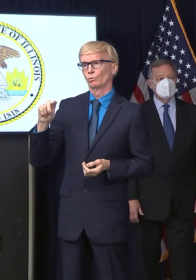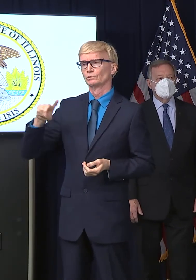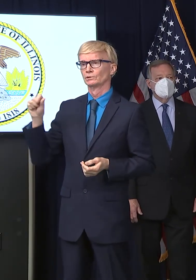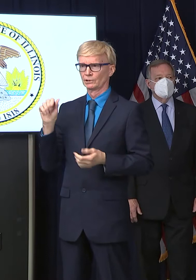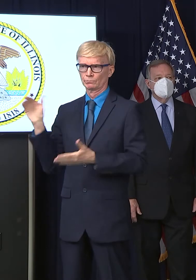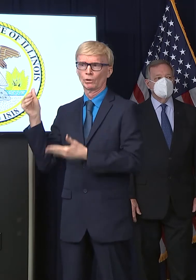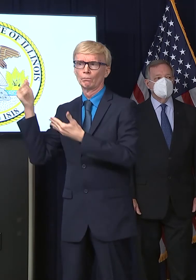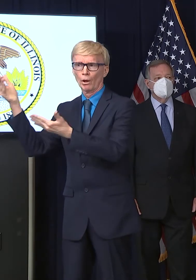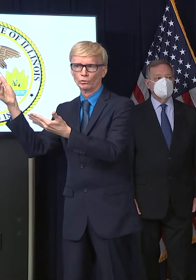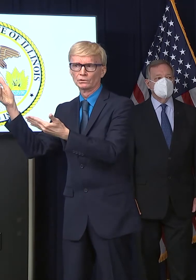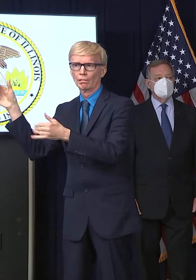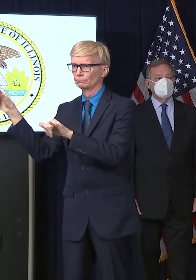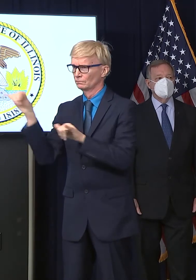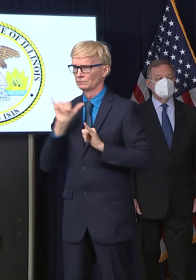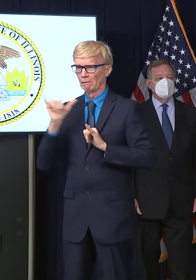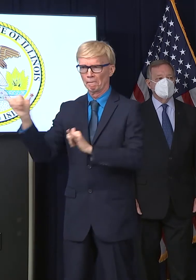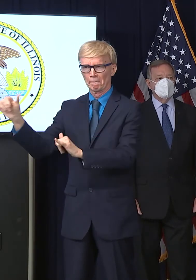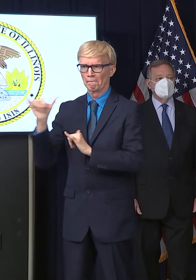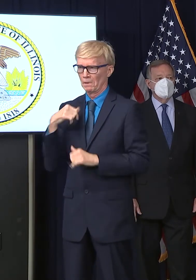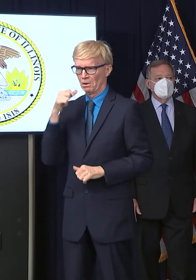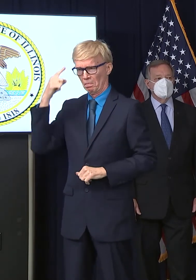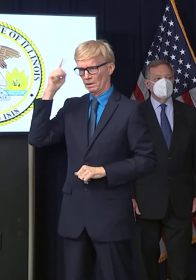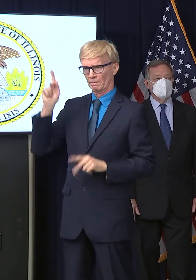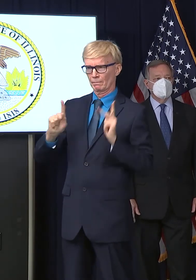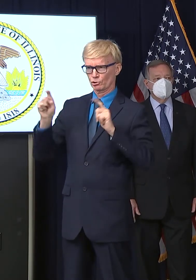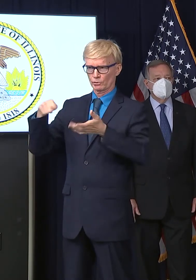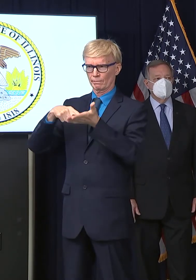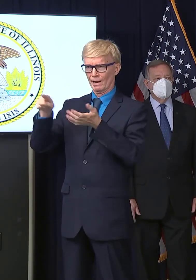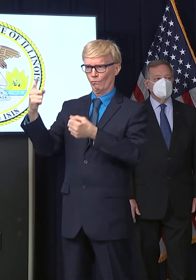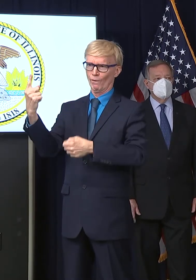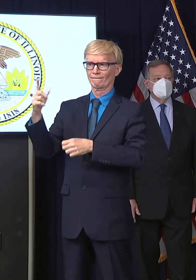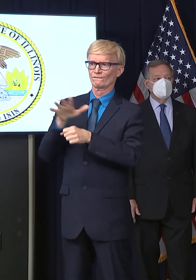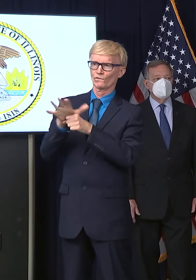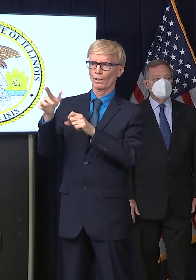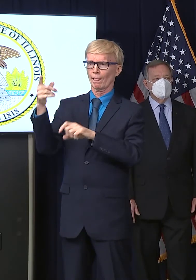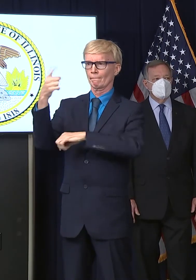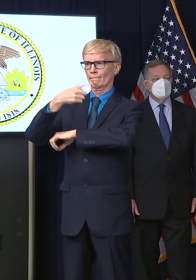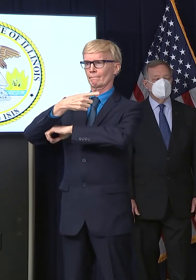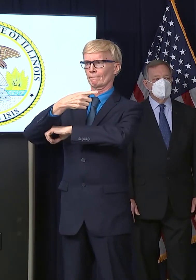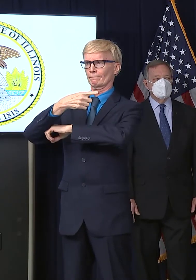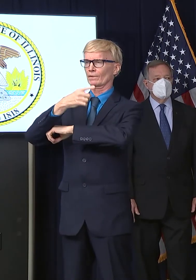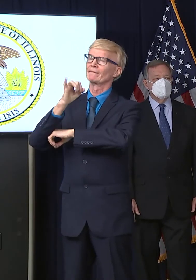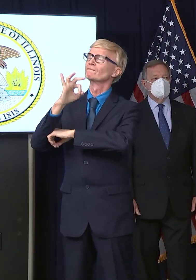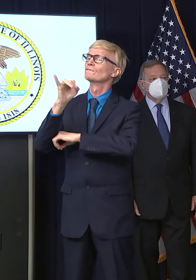now. I don't think that people should get paid for a full month if they work for 3 days.